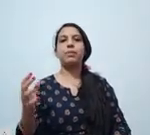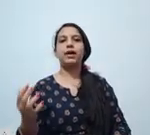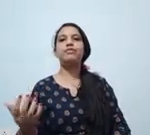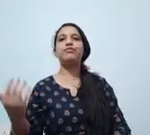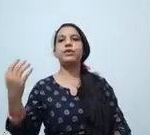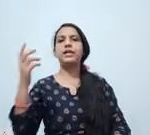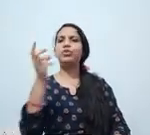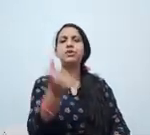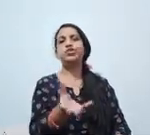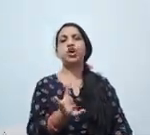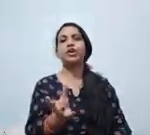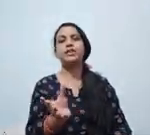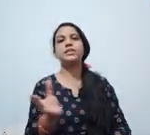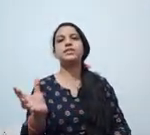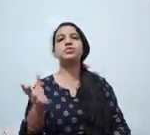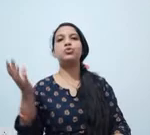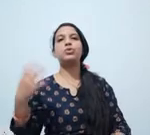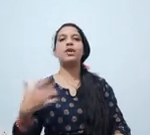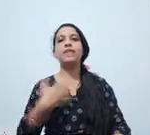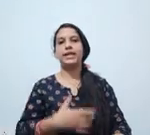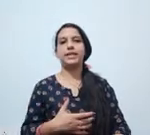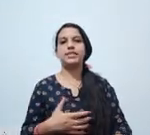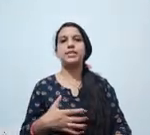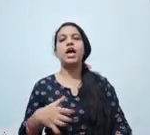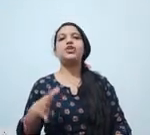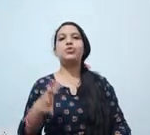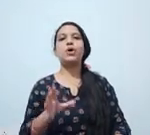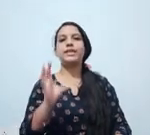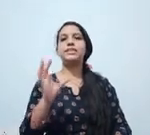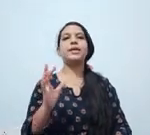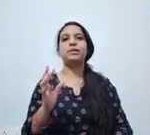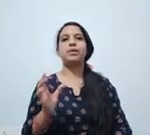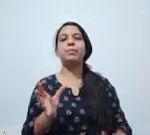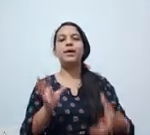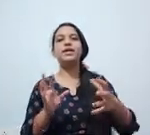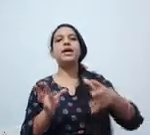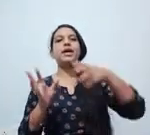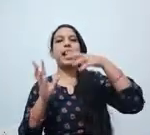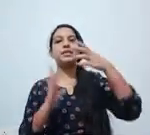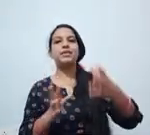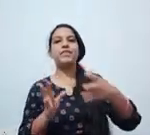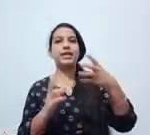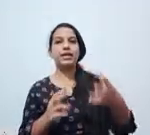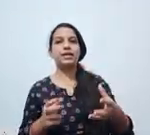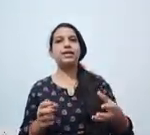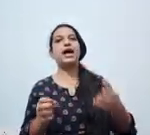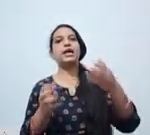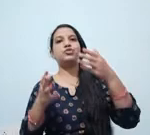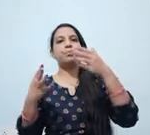blood to a shorter distance to the ventricles. So it is thin muscle, but as the ventricle has to pump